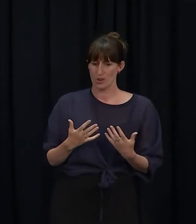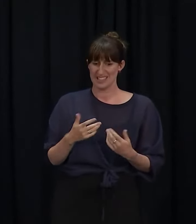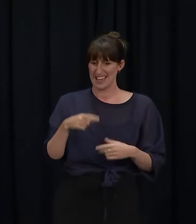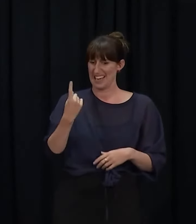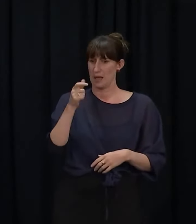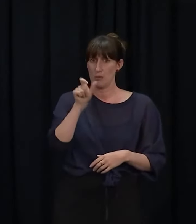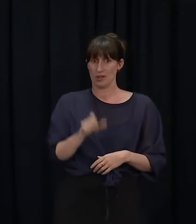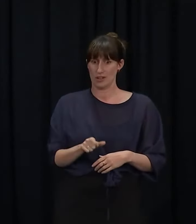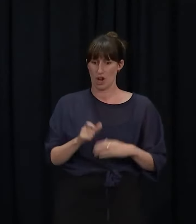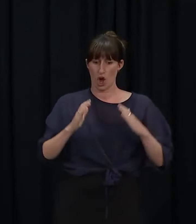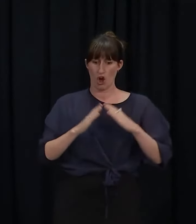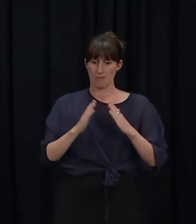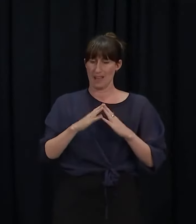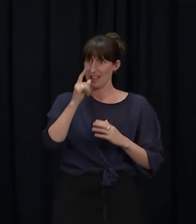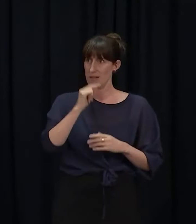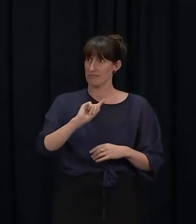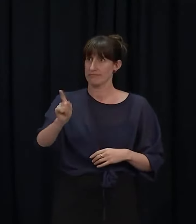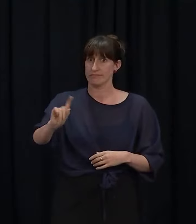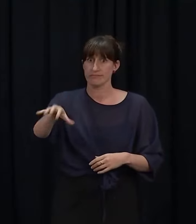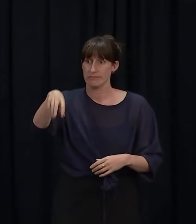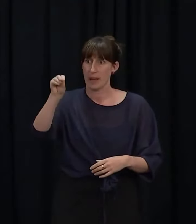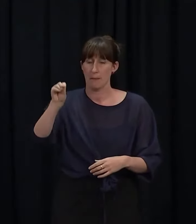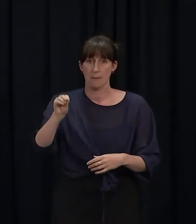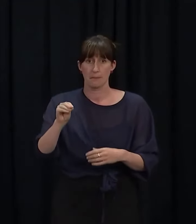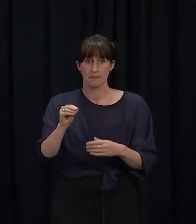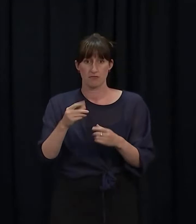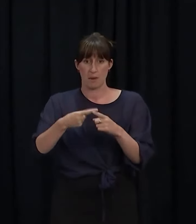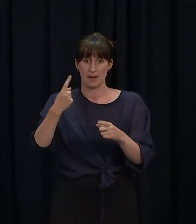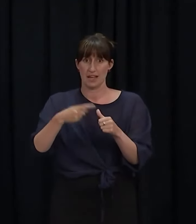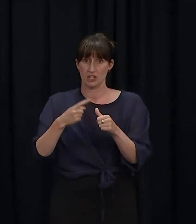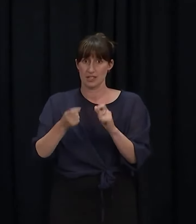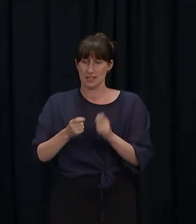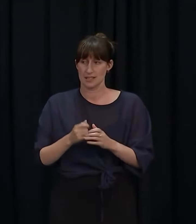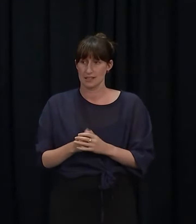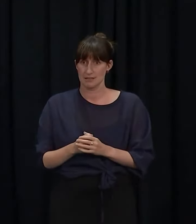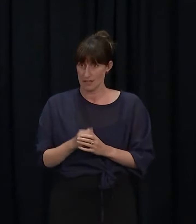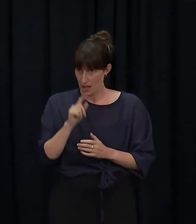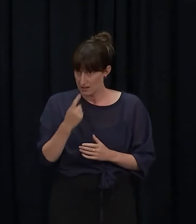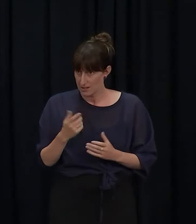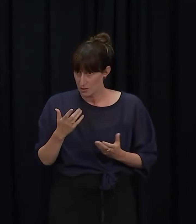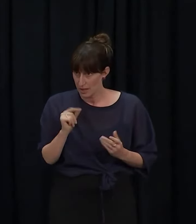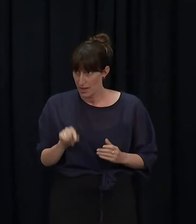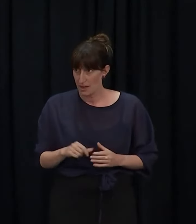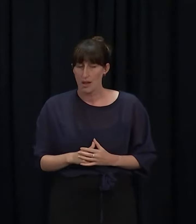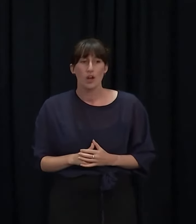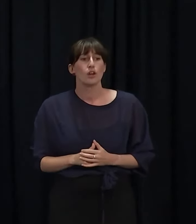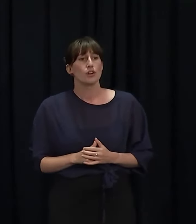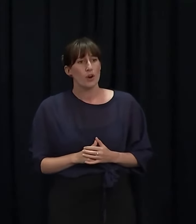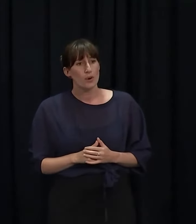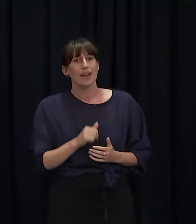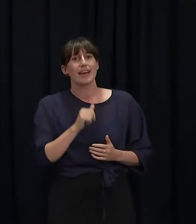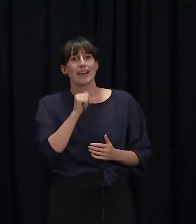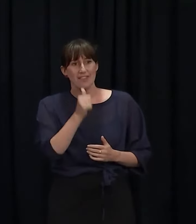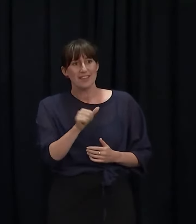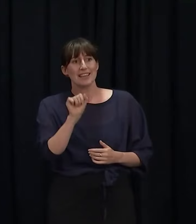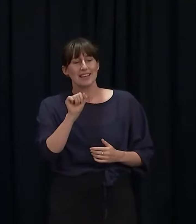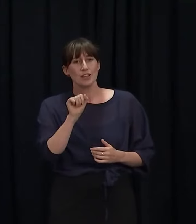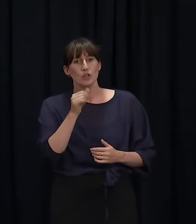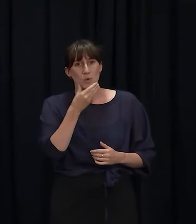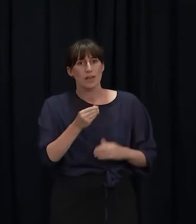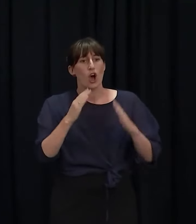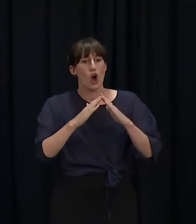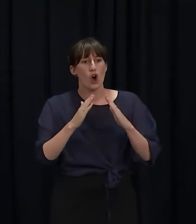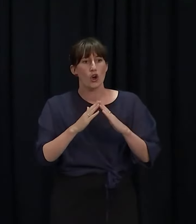No, well, no. Look, it may well be that people are able to use them at home, but we want to make sure that when people are using them, it's because there's good cause to use them. They're a